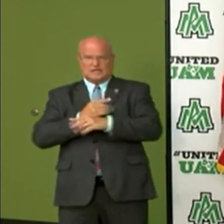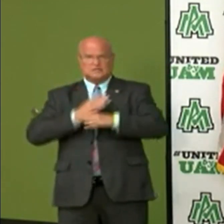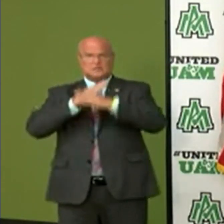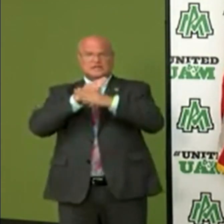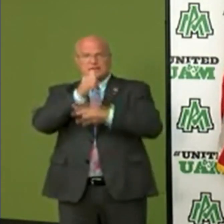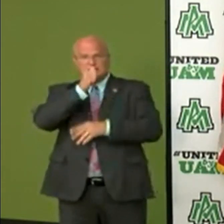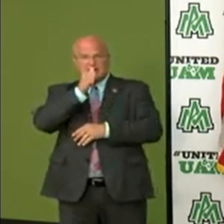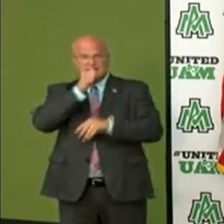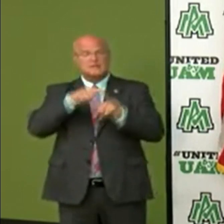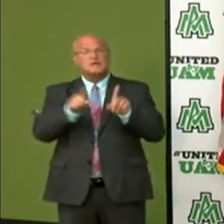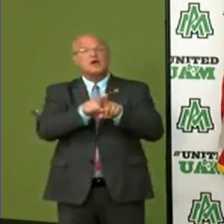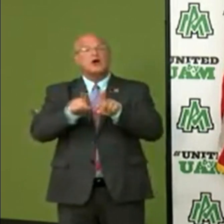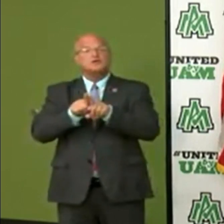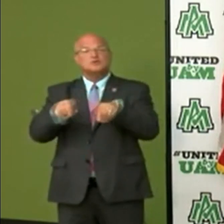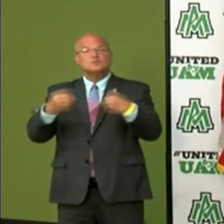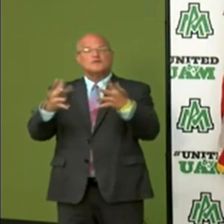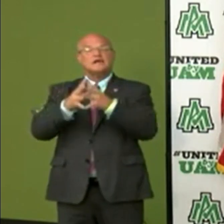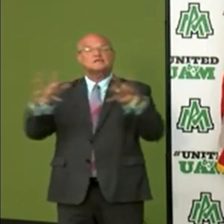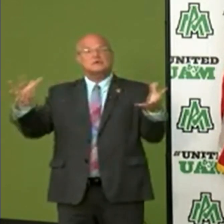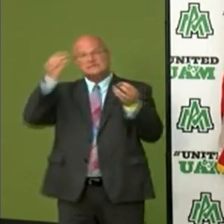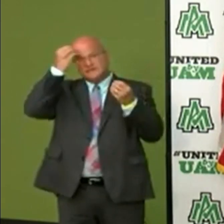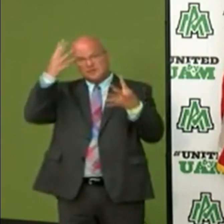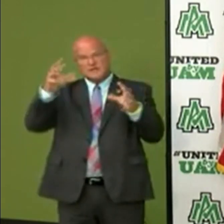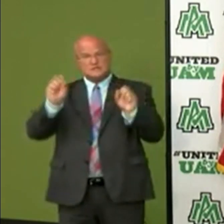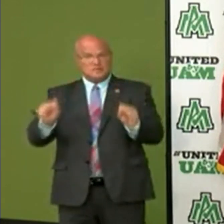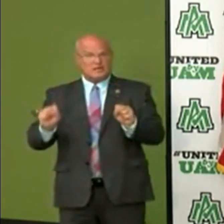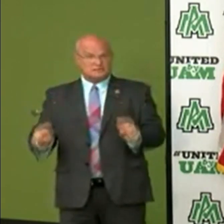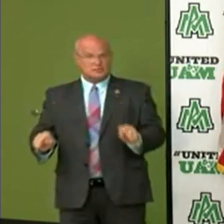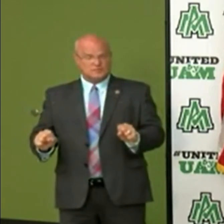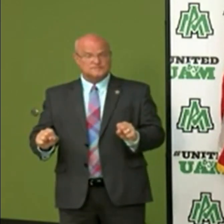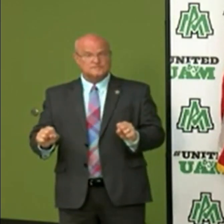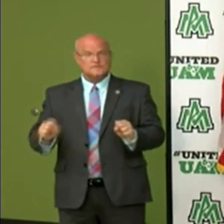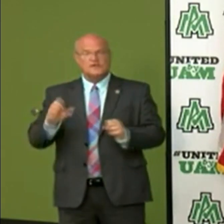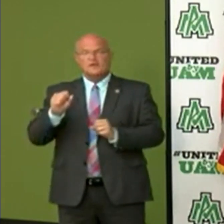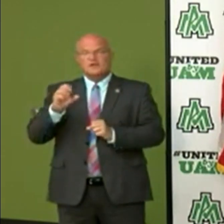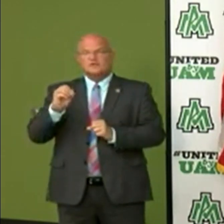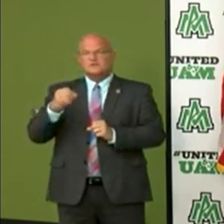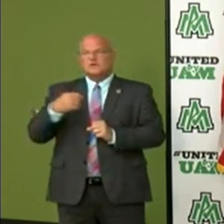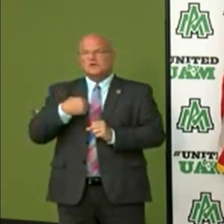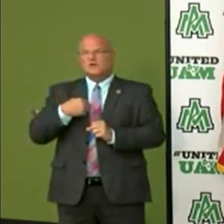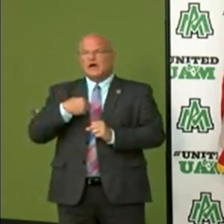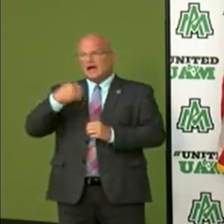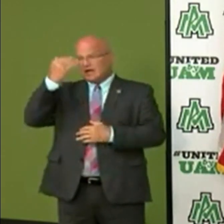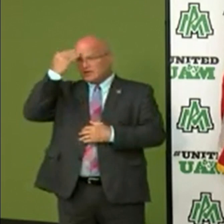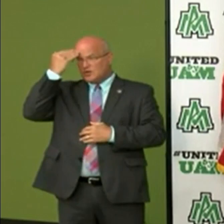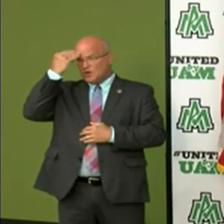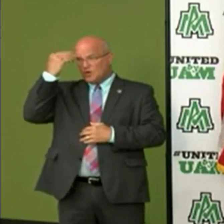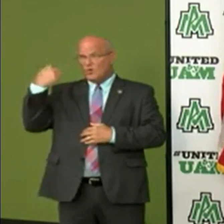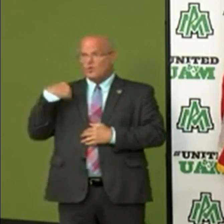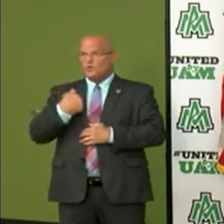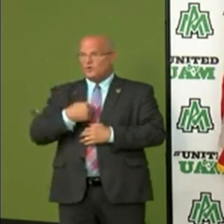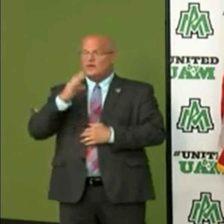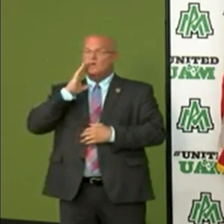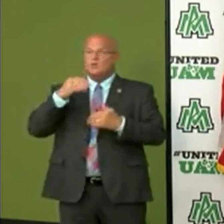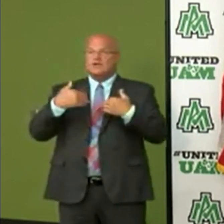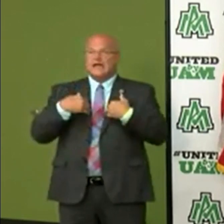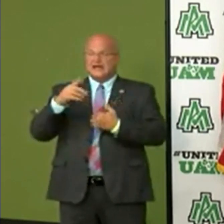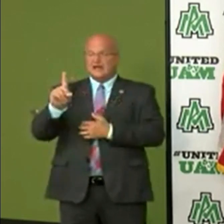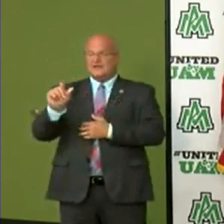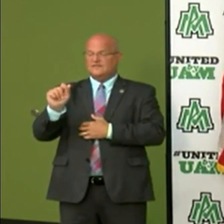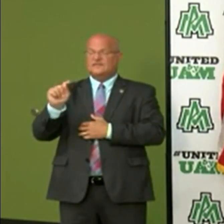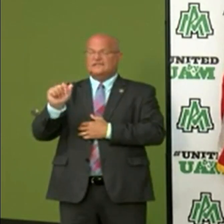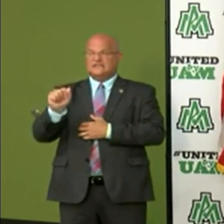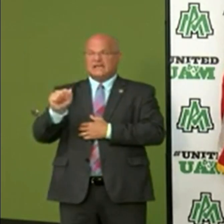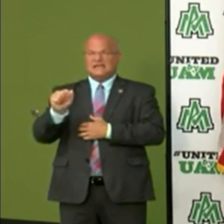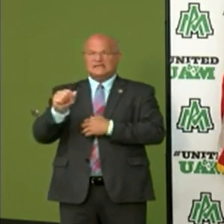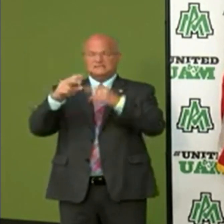protect privacy, but also provide as much information as possible. And so I know that we will have the data